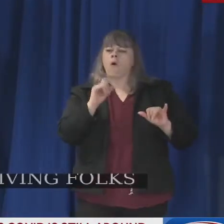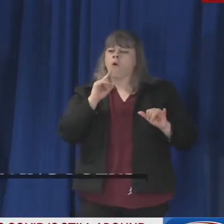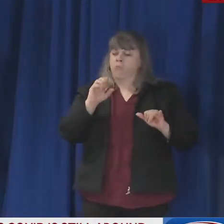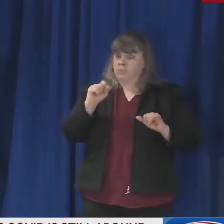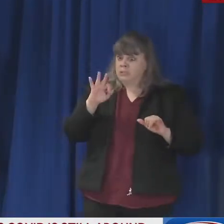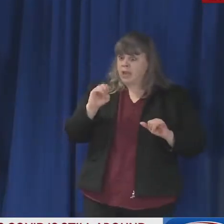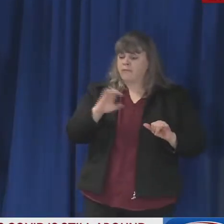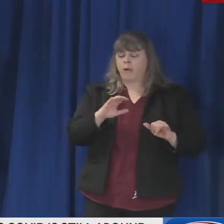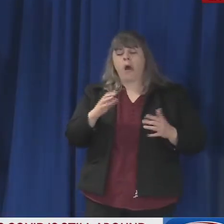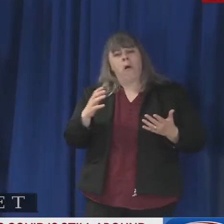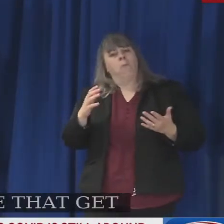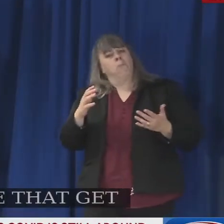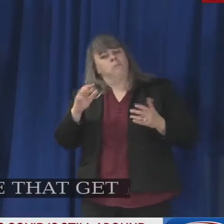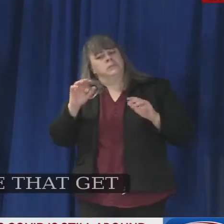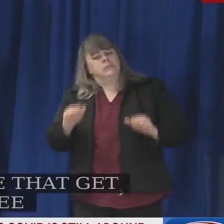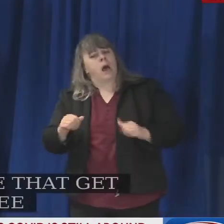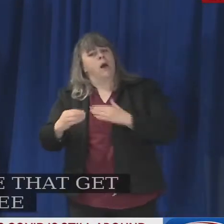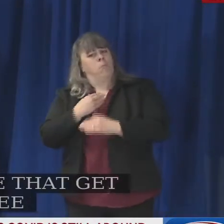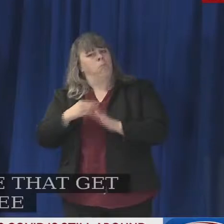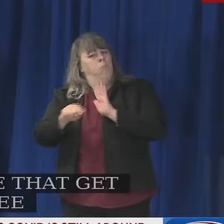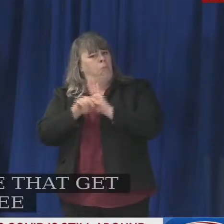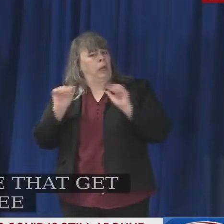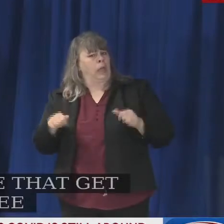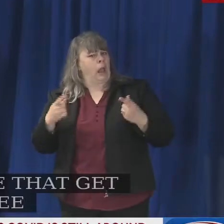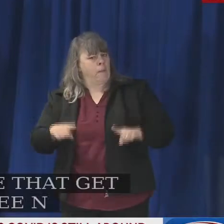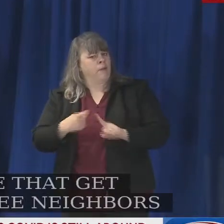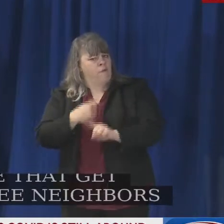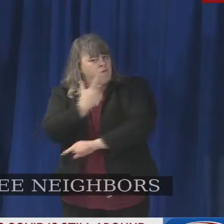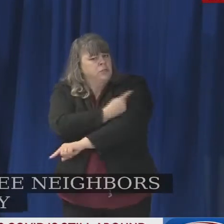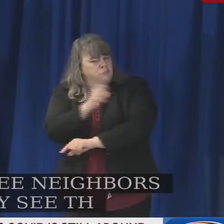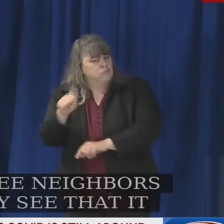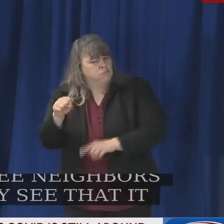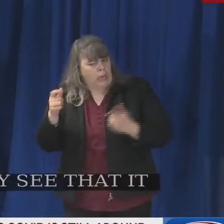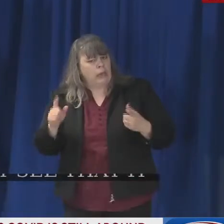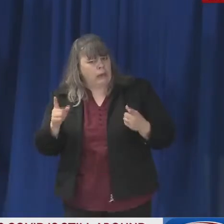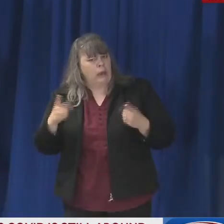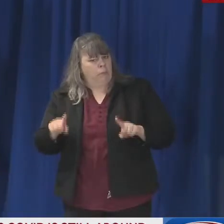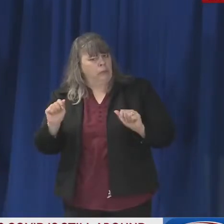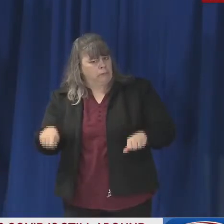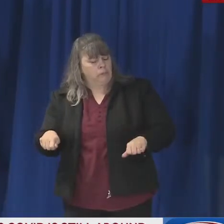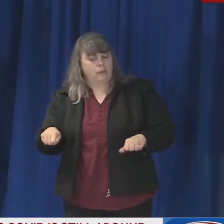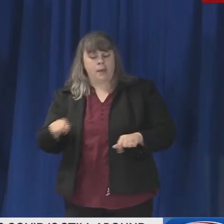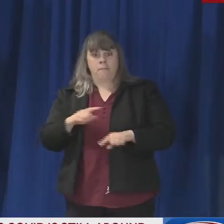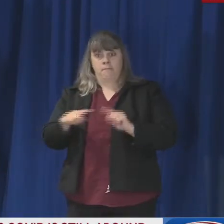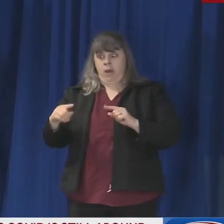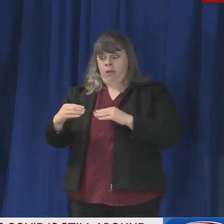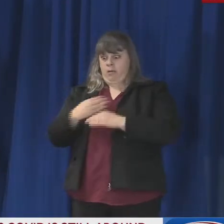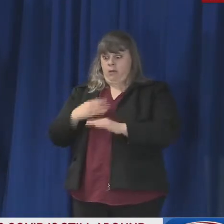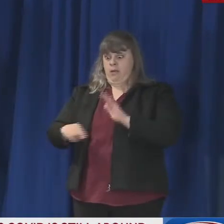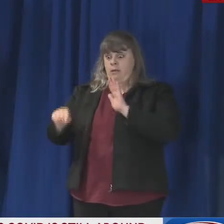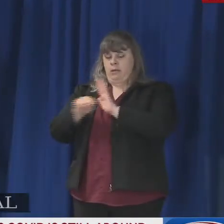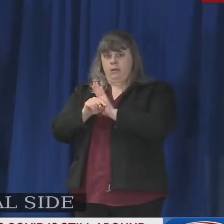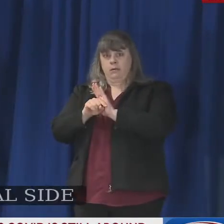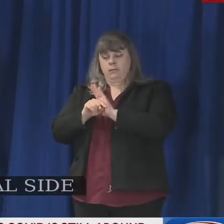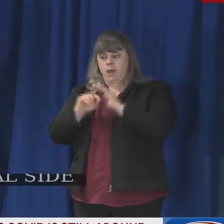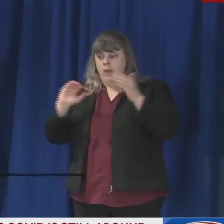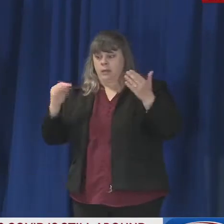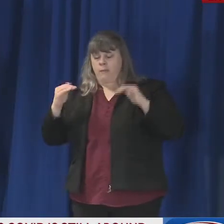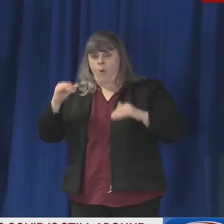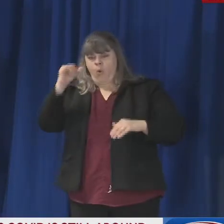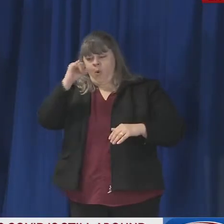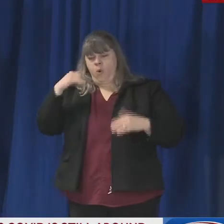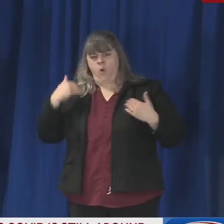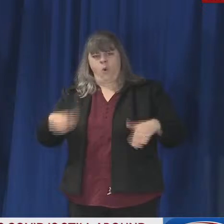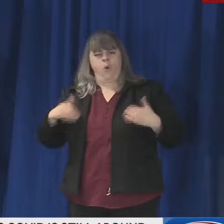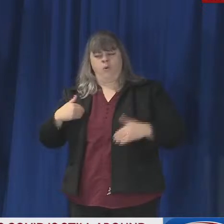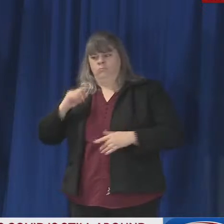there some potential side effects? Yes, absolutely. But are the side effects so severe and so rampant that it would